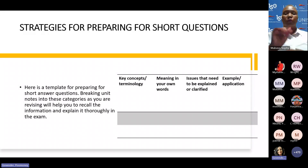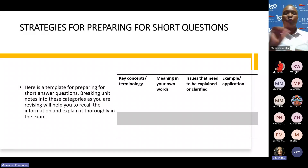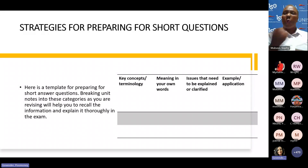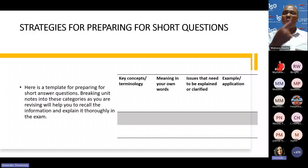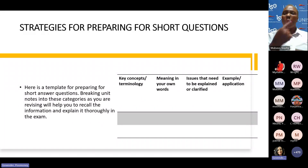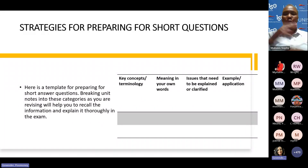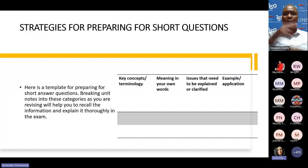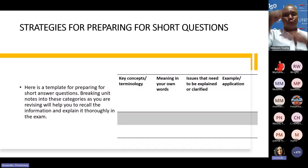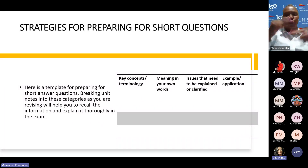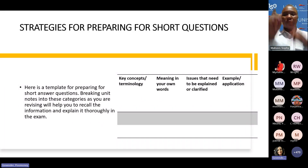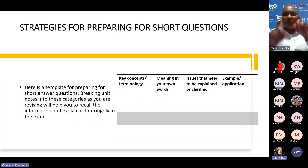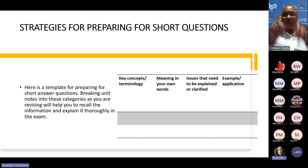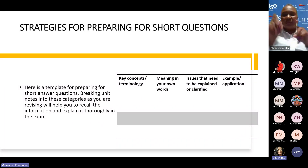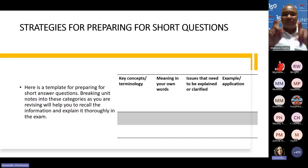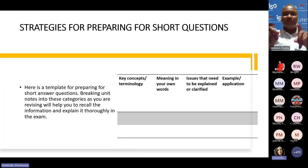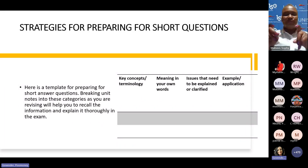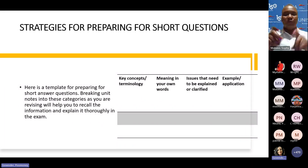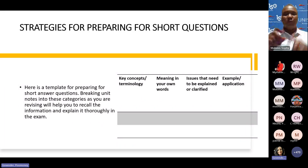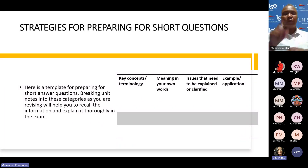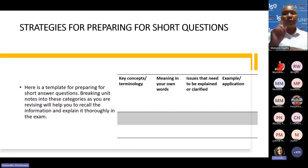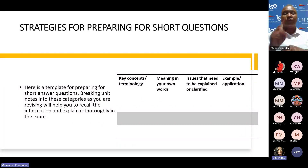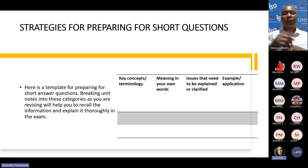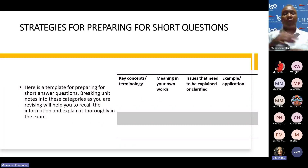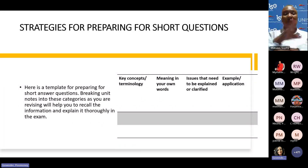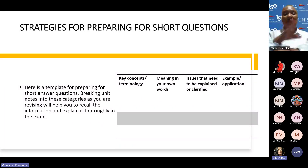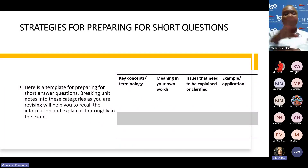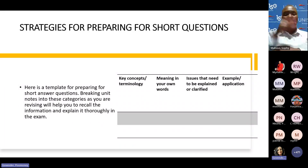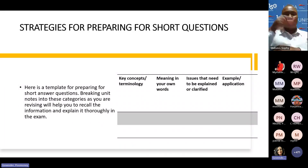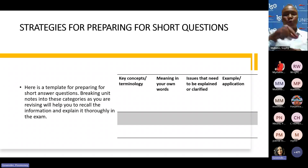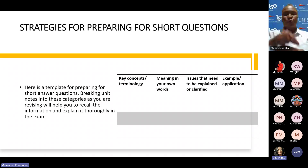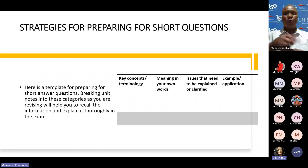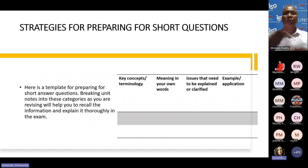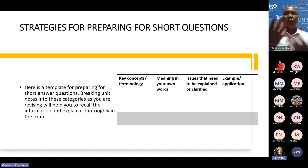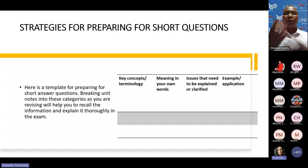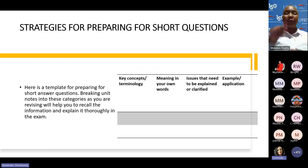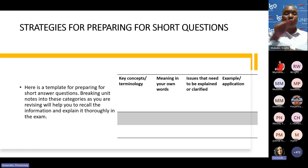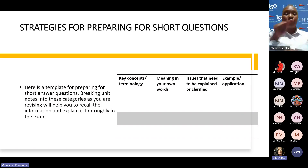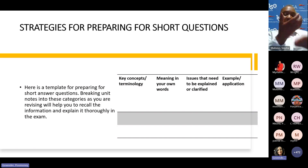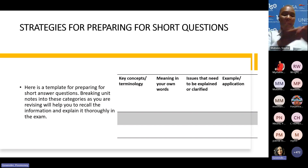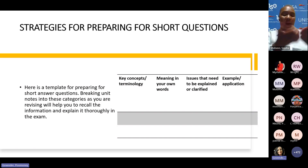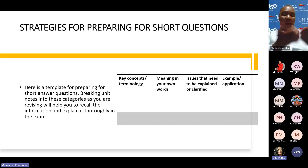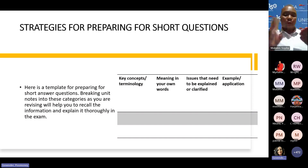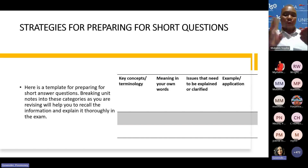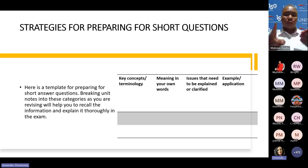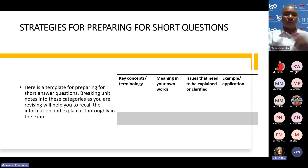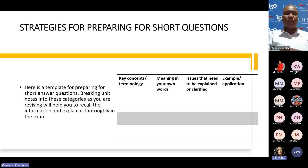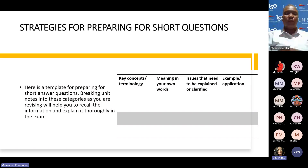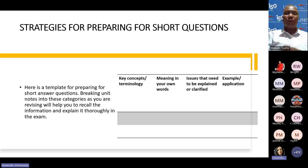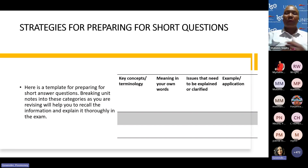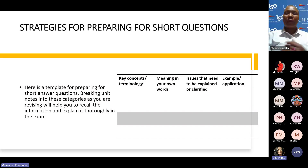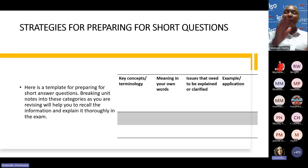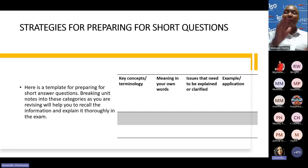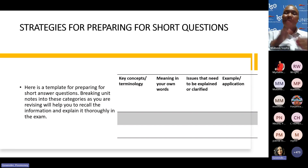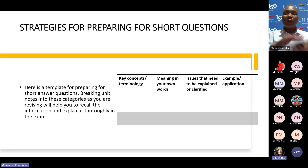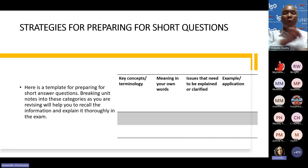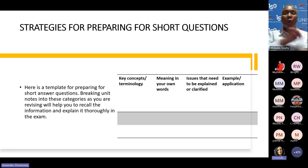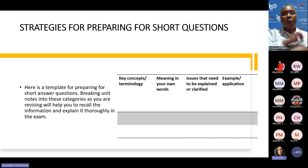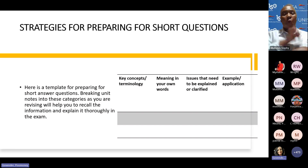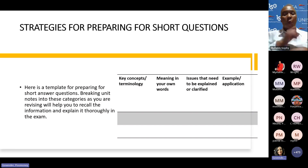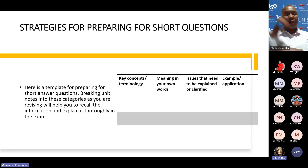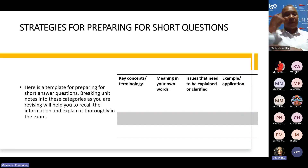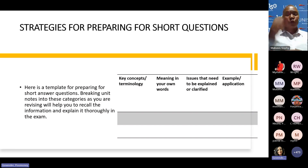short questions, but for MCQs or even your essays, right? And the reason why I suggest that you do